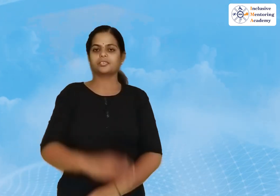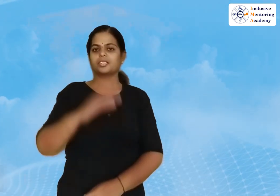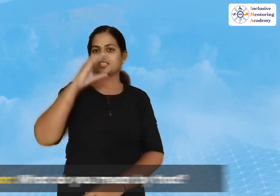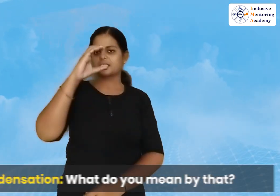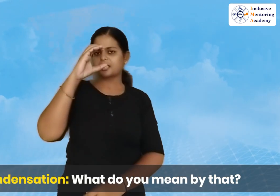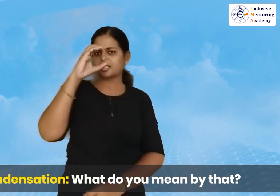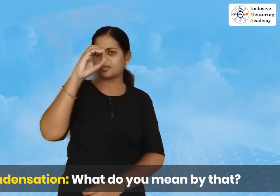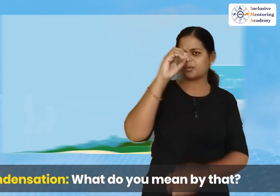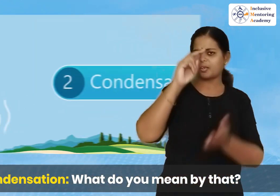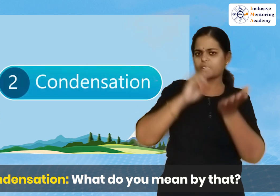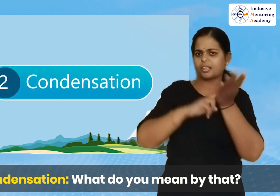Condensation.